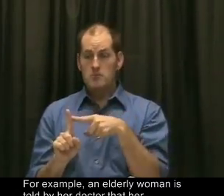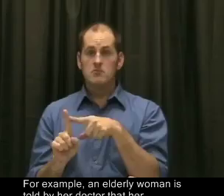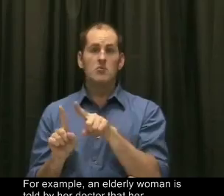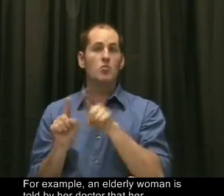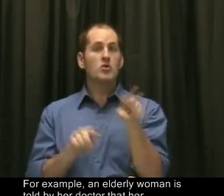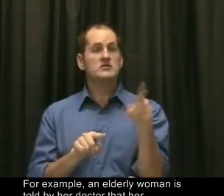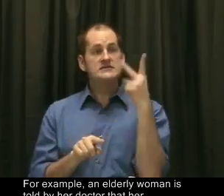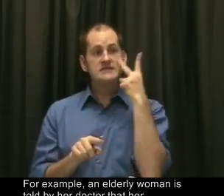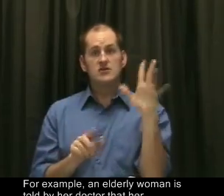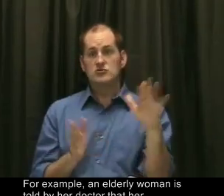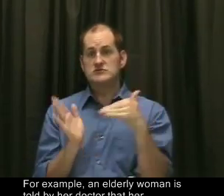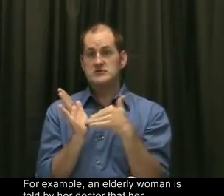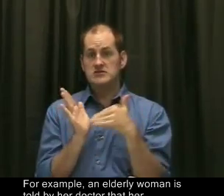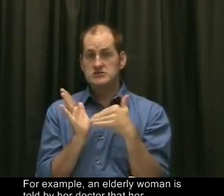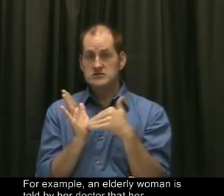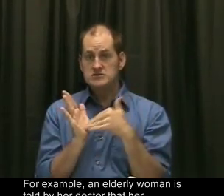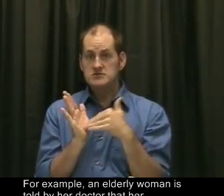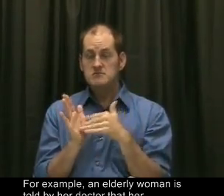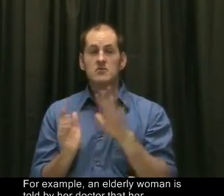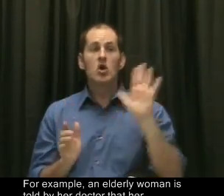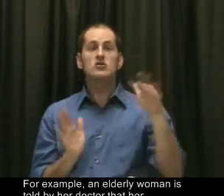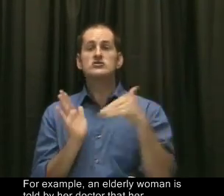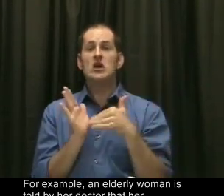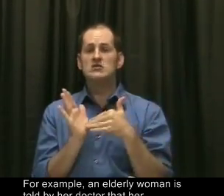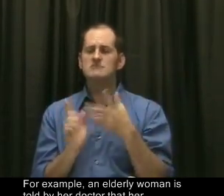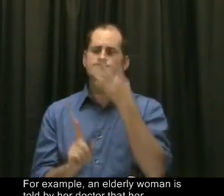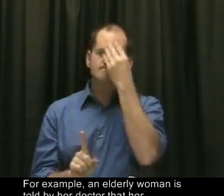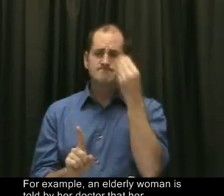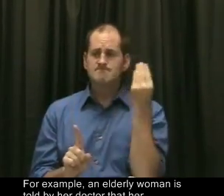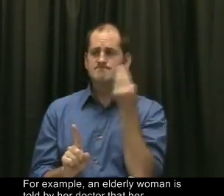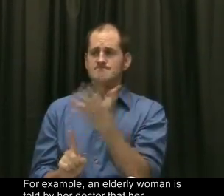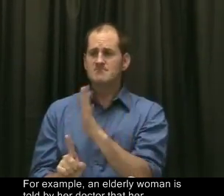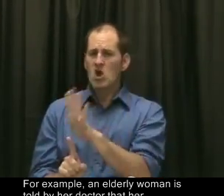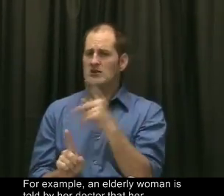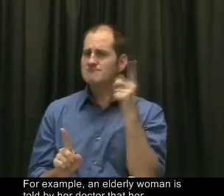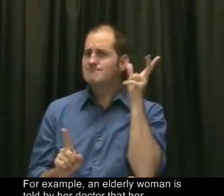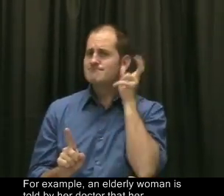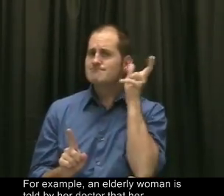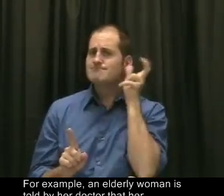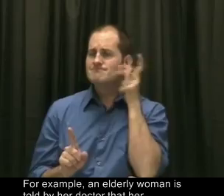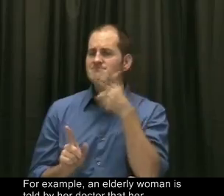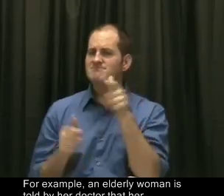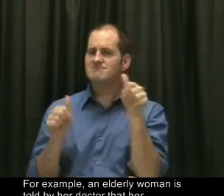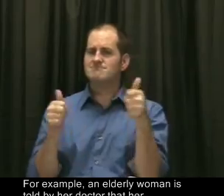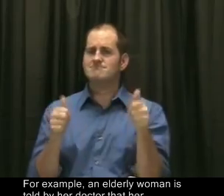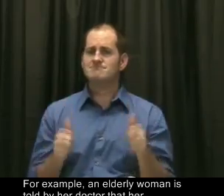an elderly woman is told by her doctor that her hearing is likely to worsen,